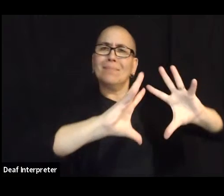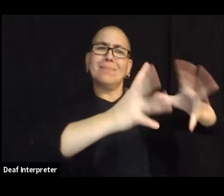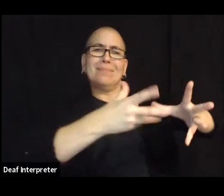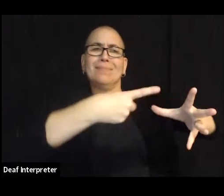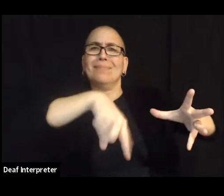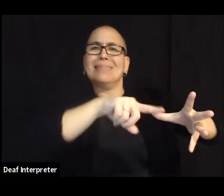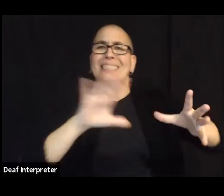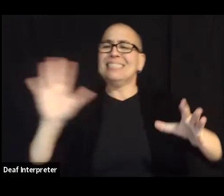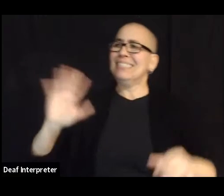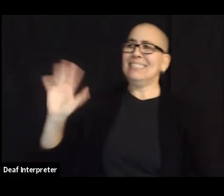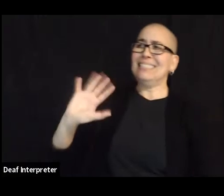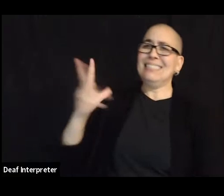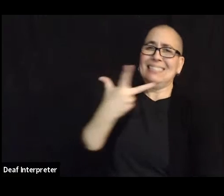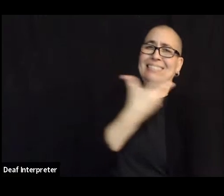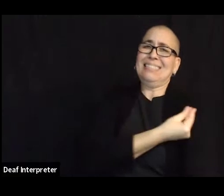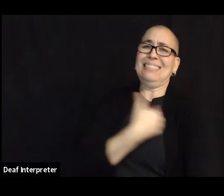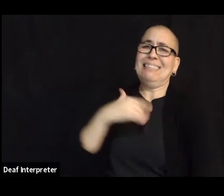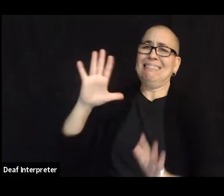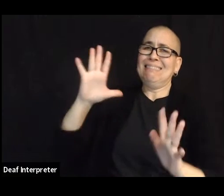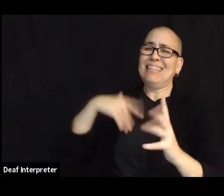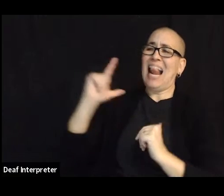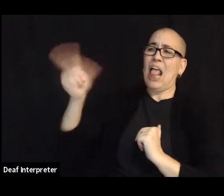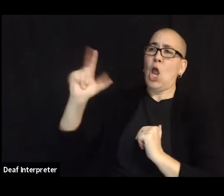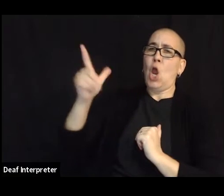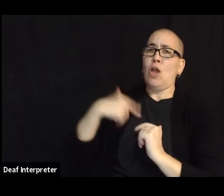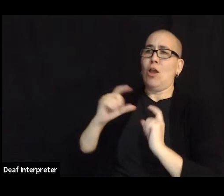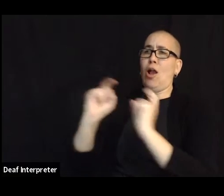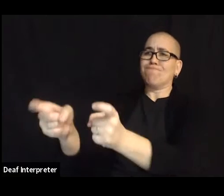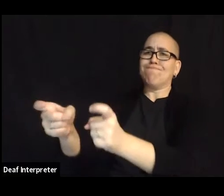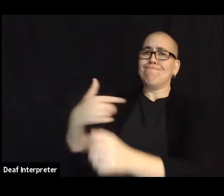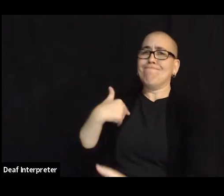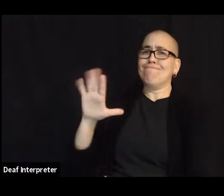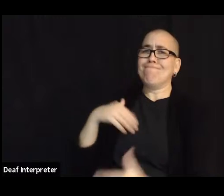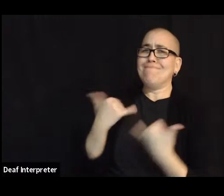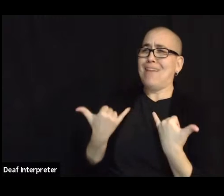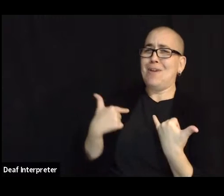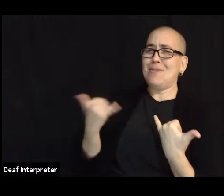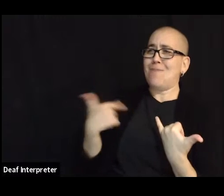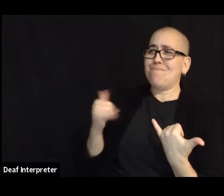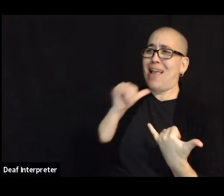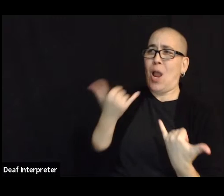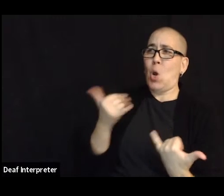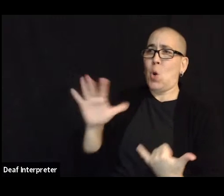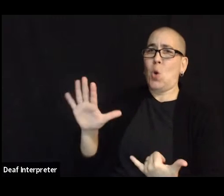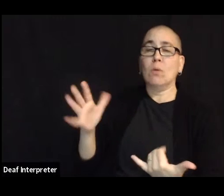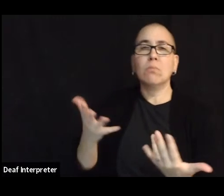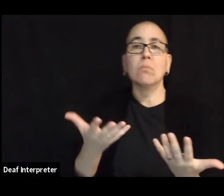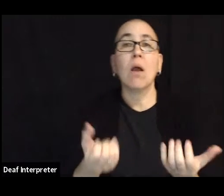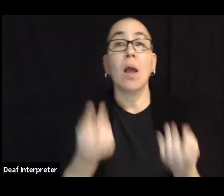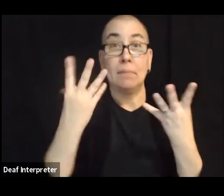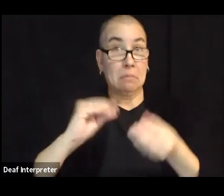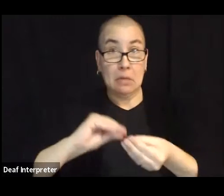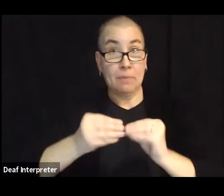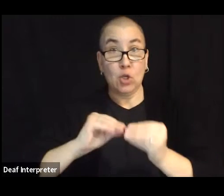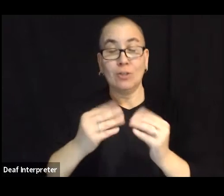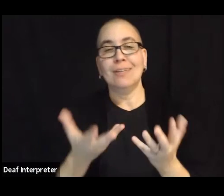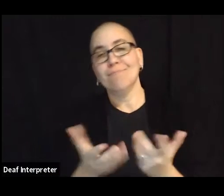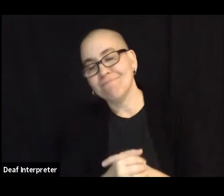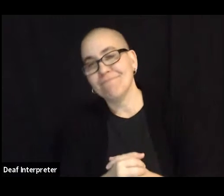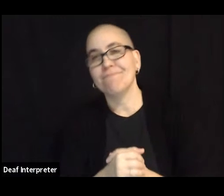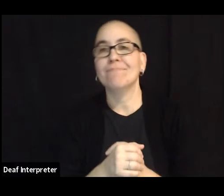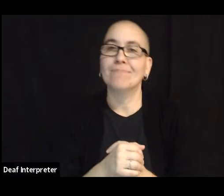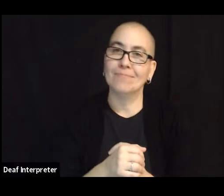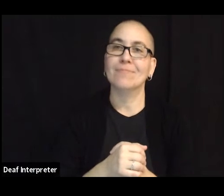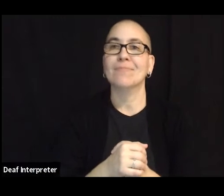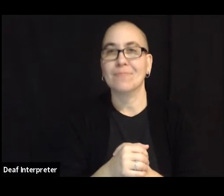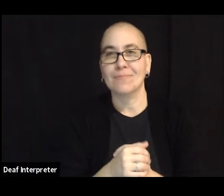wait. I don't want to do this right away. That's not something that our vaccinators need to report